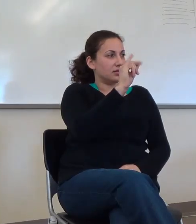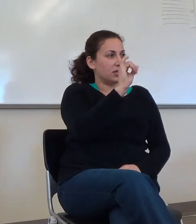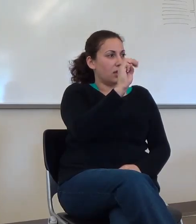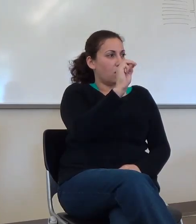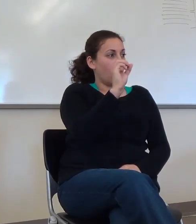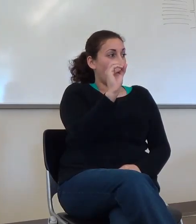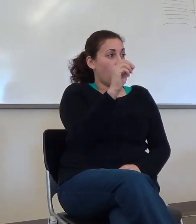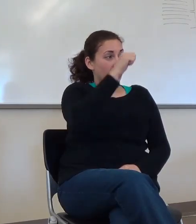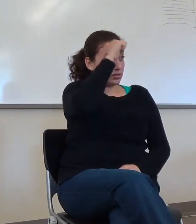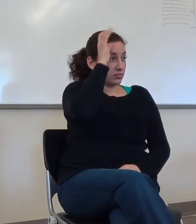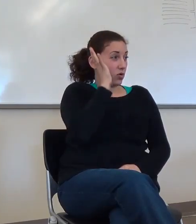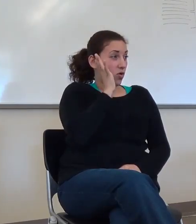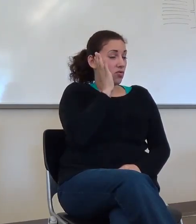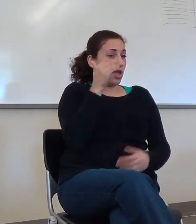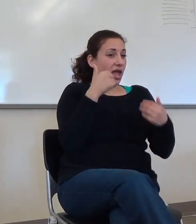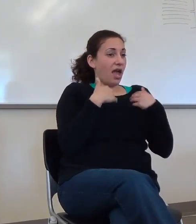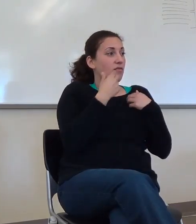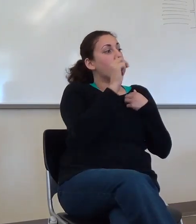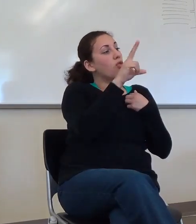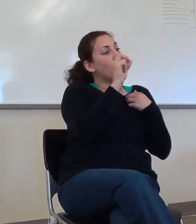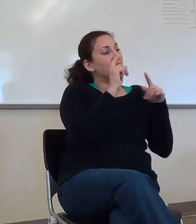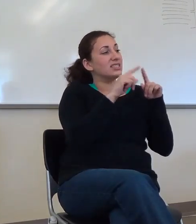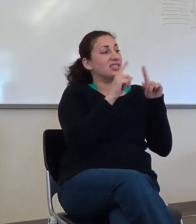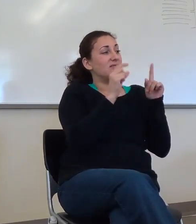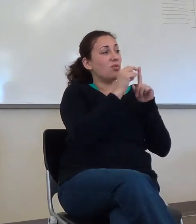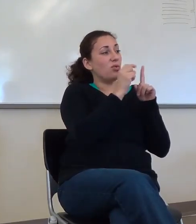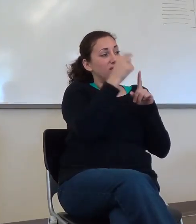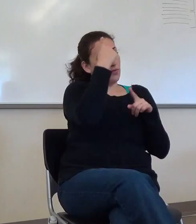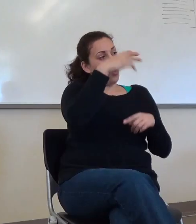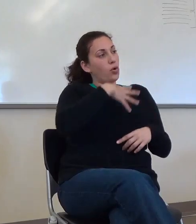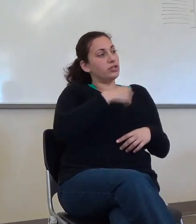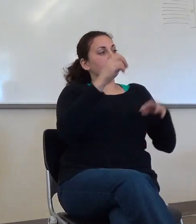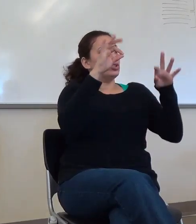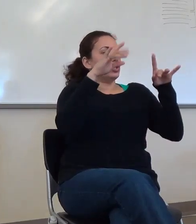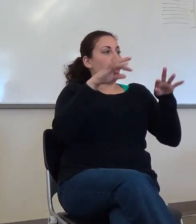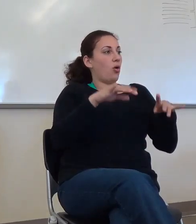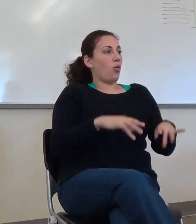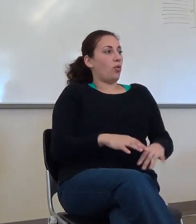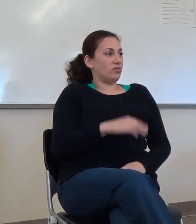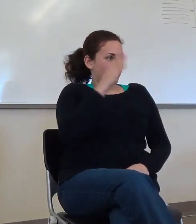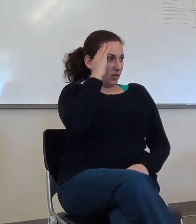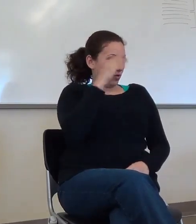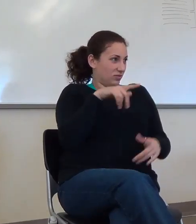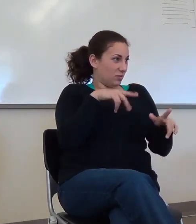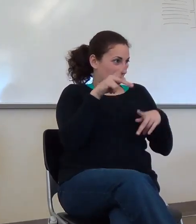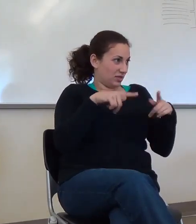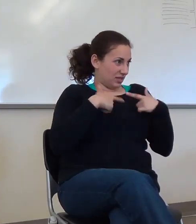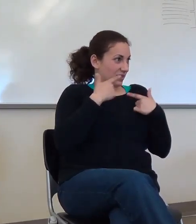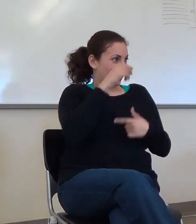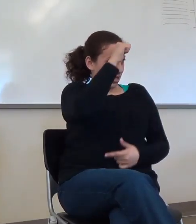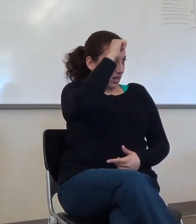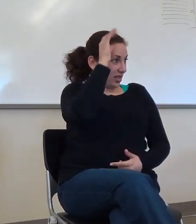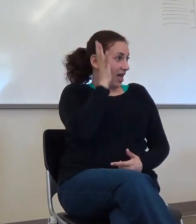30 different words for snow. Because that they, they just have so many meanings of